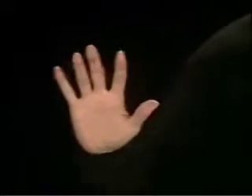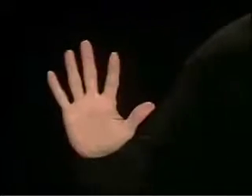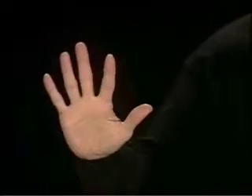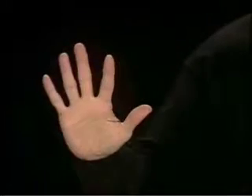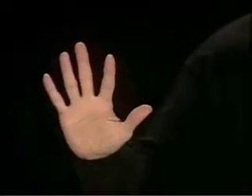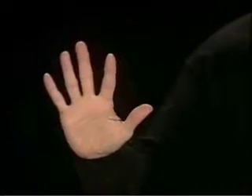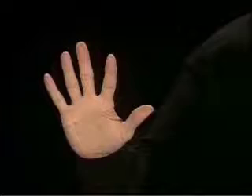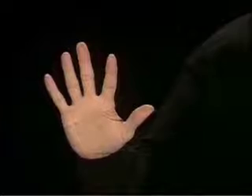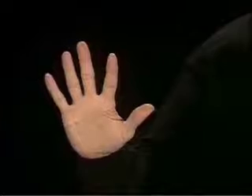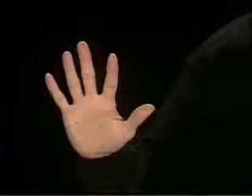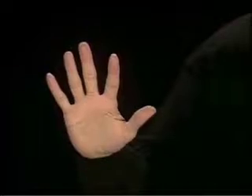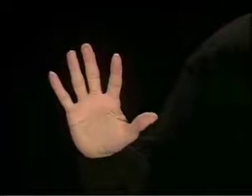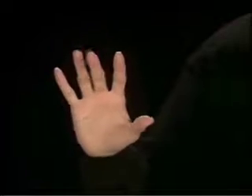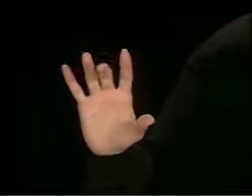85,